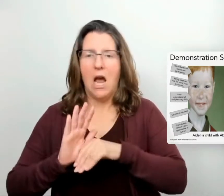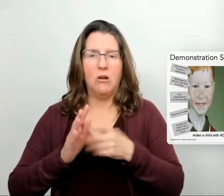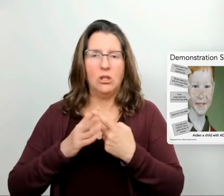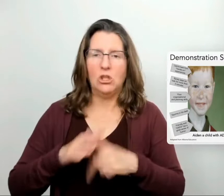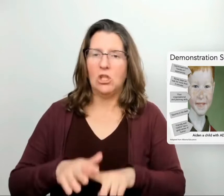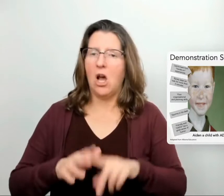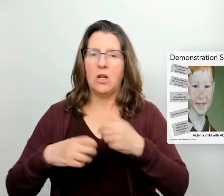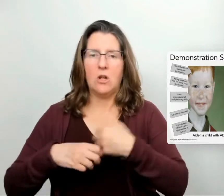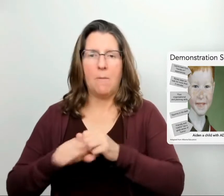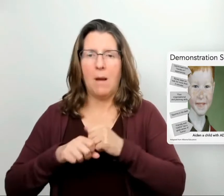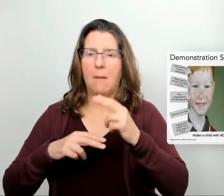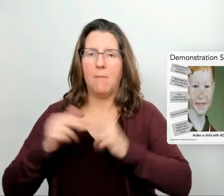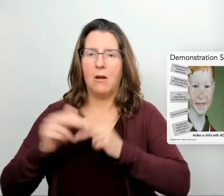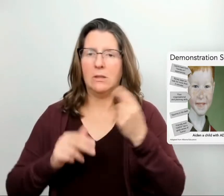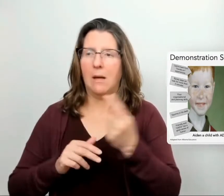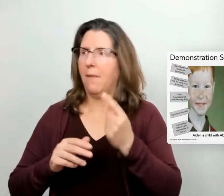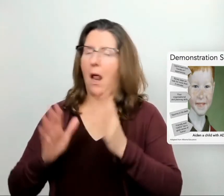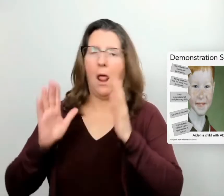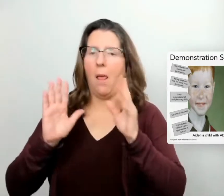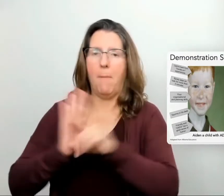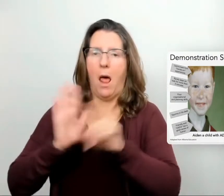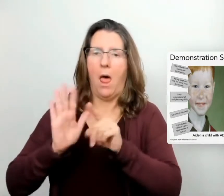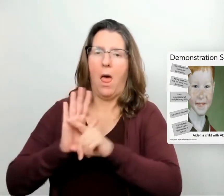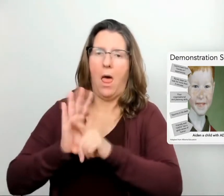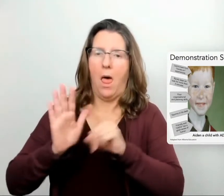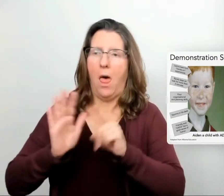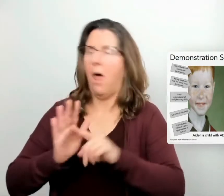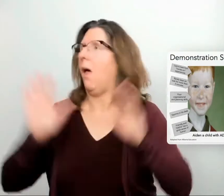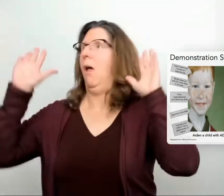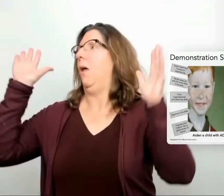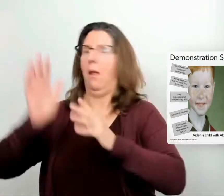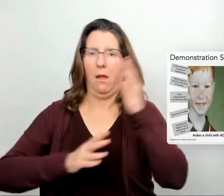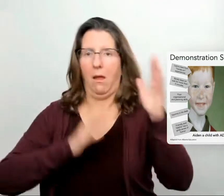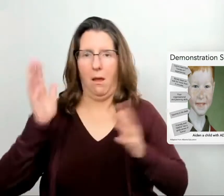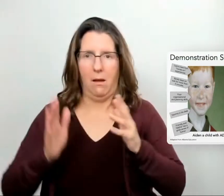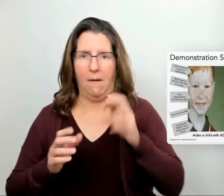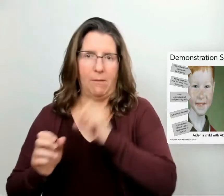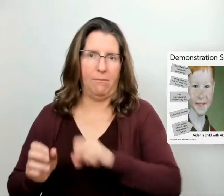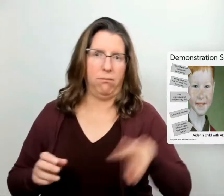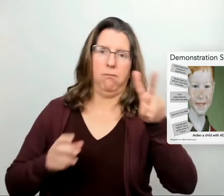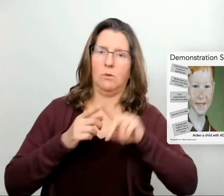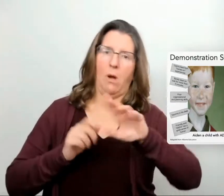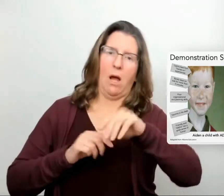that 30 minutes into building something, the school bell would ring and he would need to go to his next class.